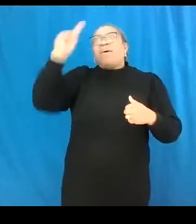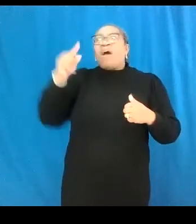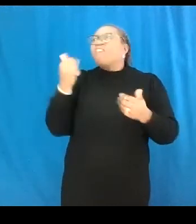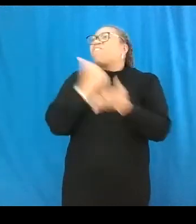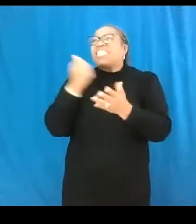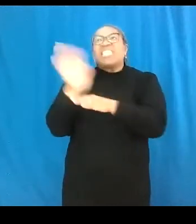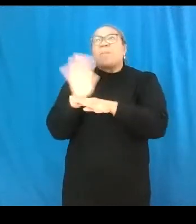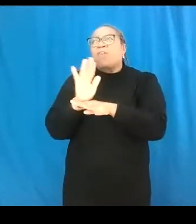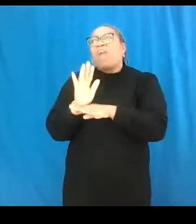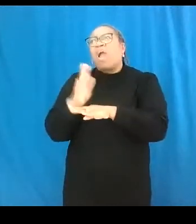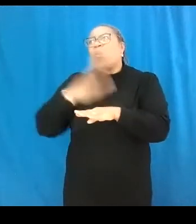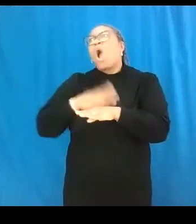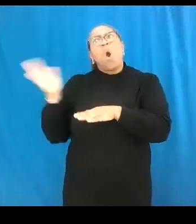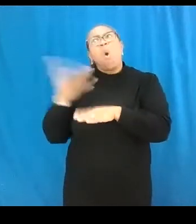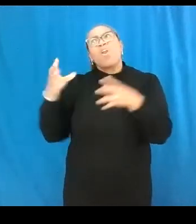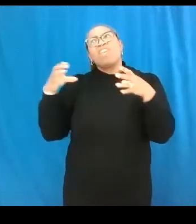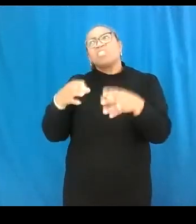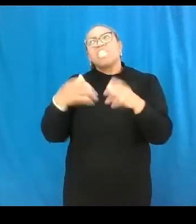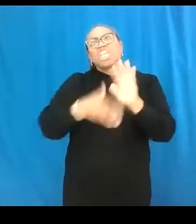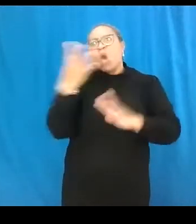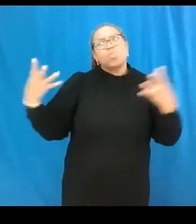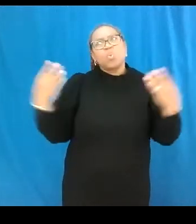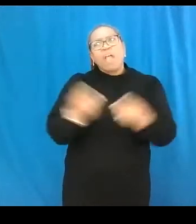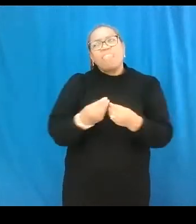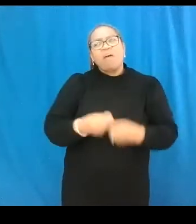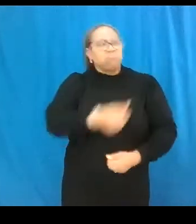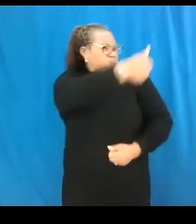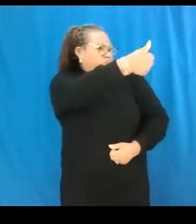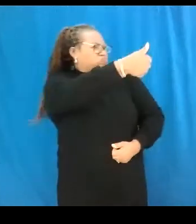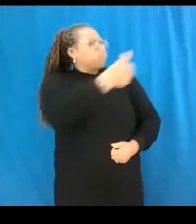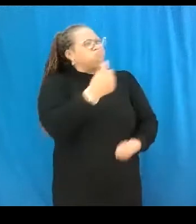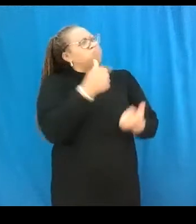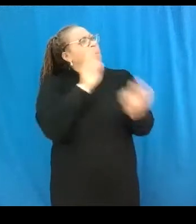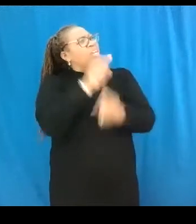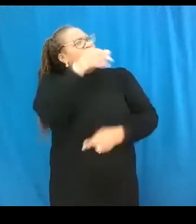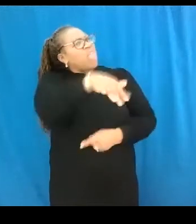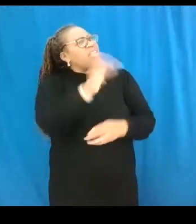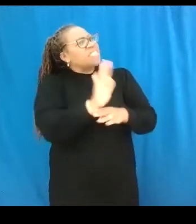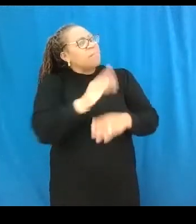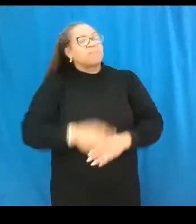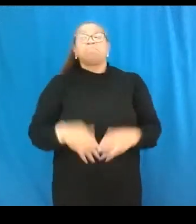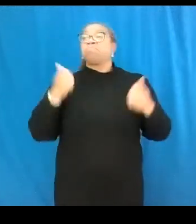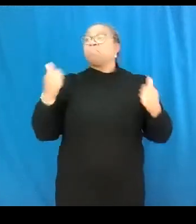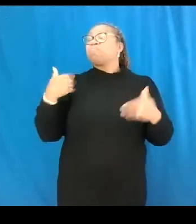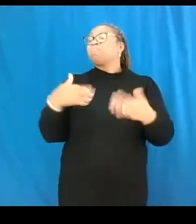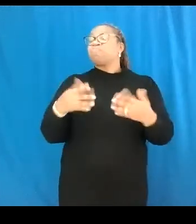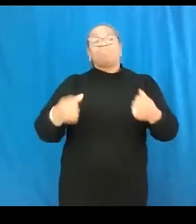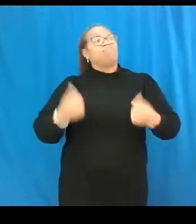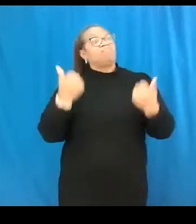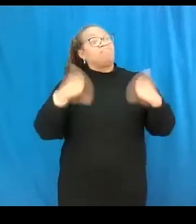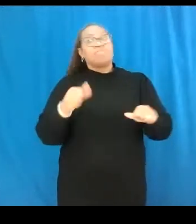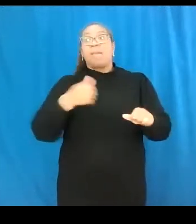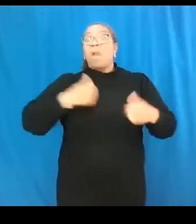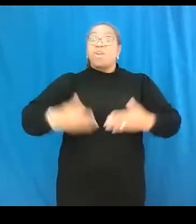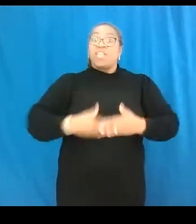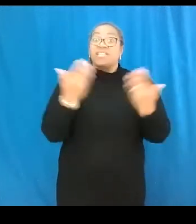us to all go and watch this movie. And they're like, no worries, we'll meet you at the cinema. And guys, it got to the day of my birthday. I was excited.